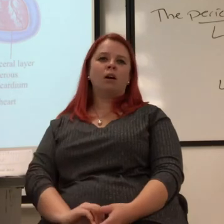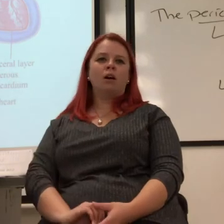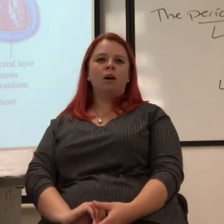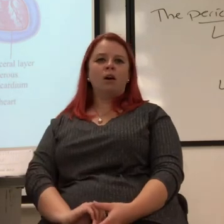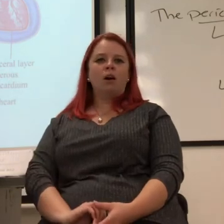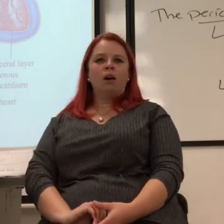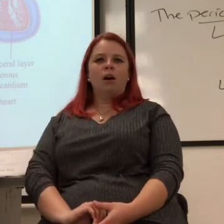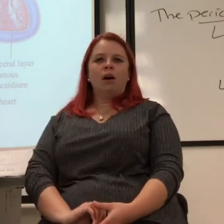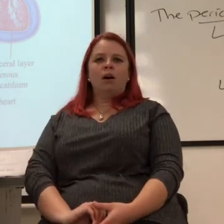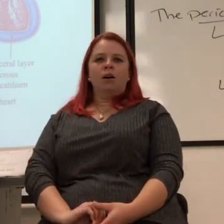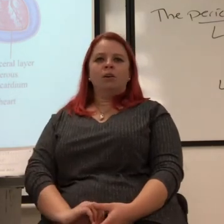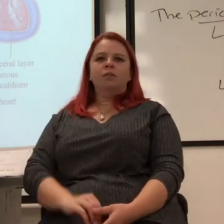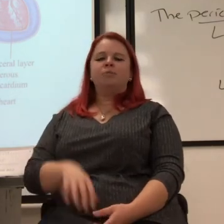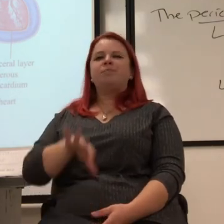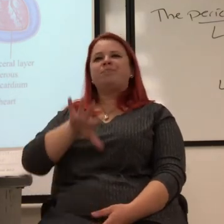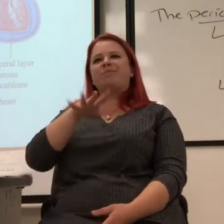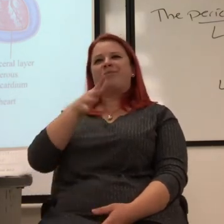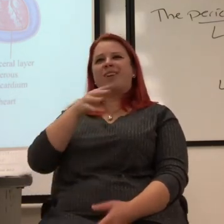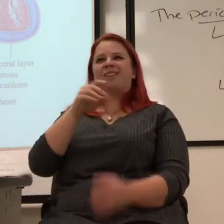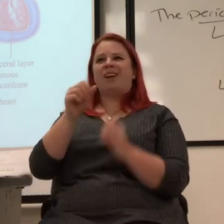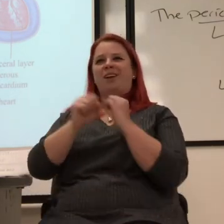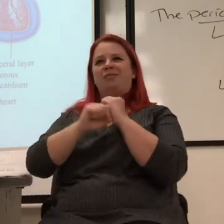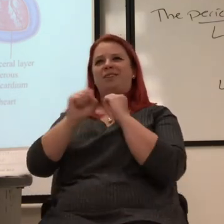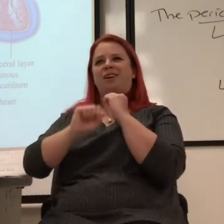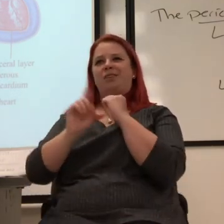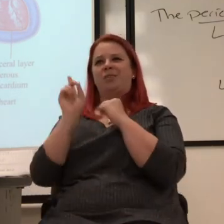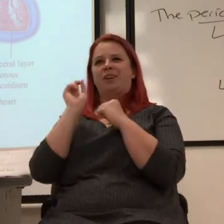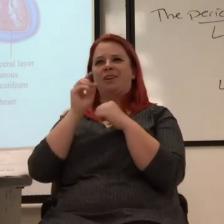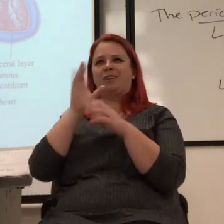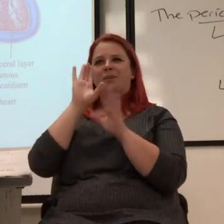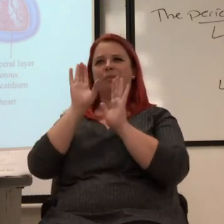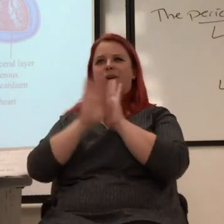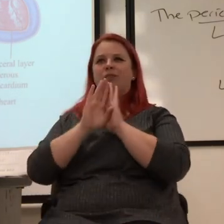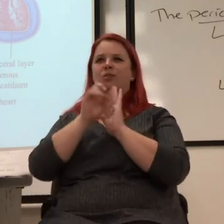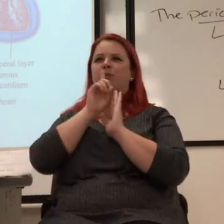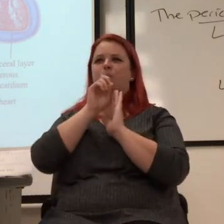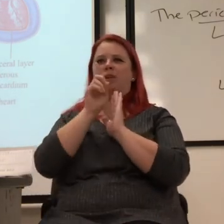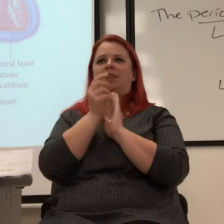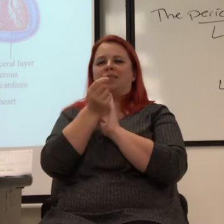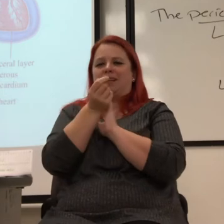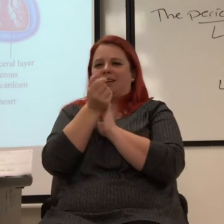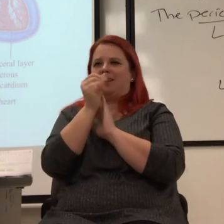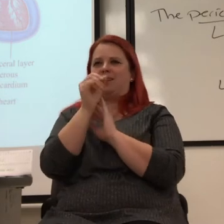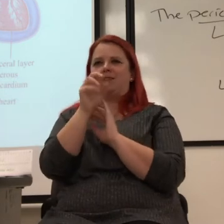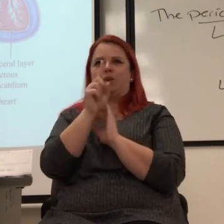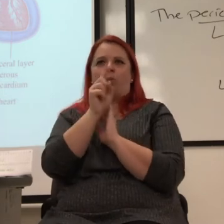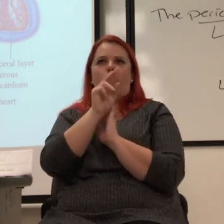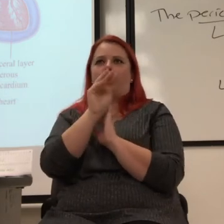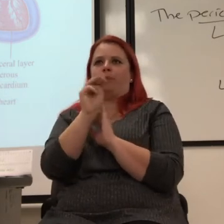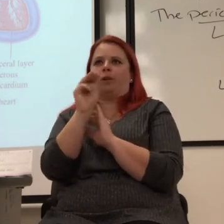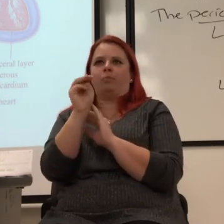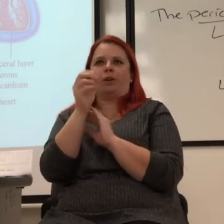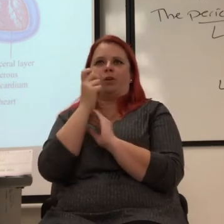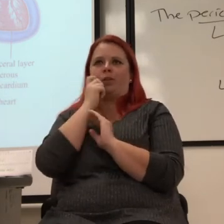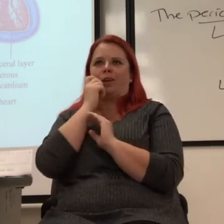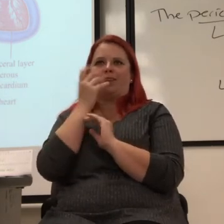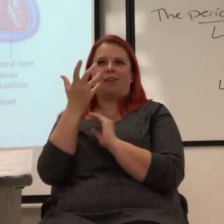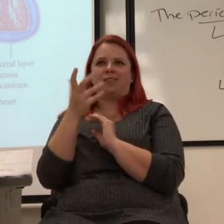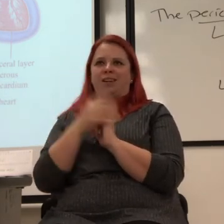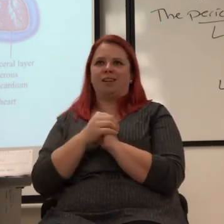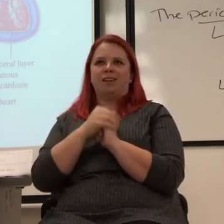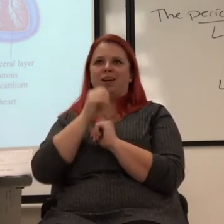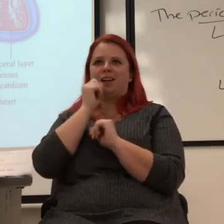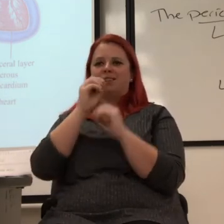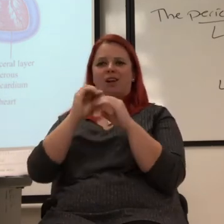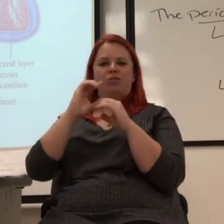Cavity. I mean, it's kind of exaggerated in the picture. Really, we're only talking like maybe a millimeter thick. It's not very big,